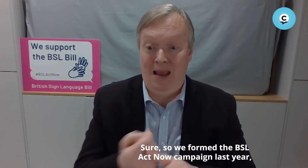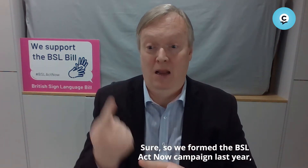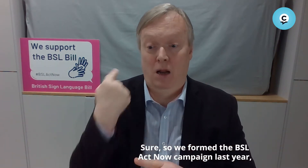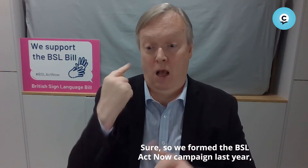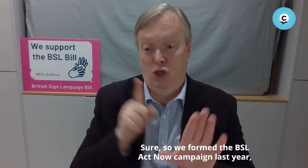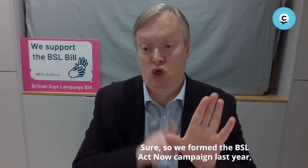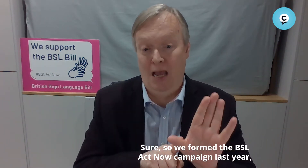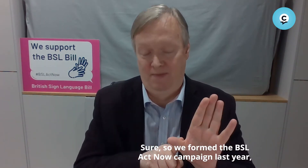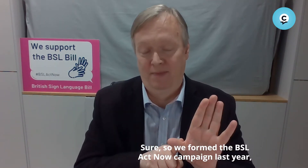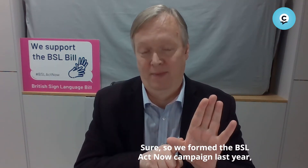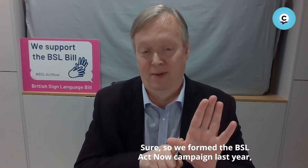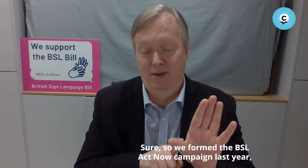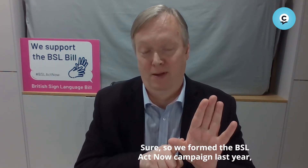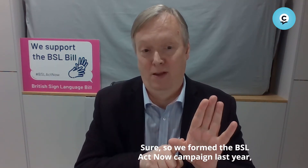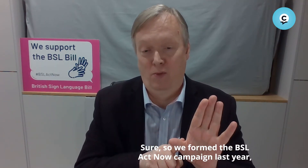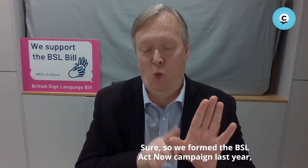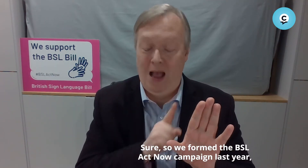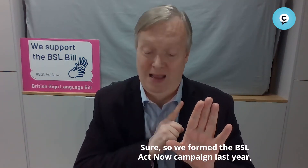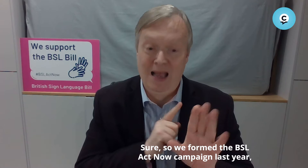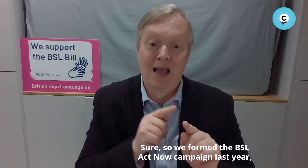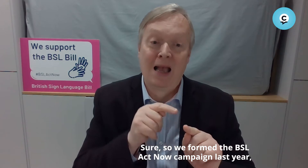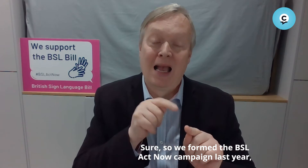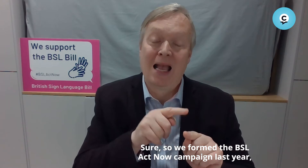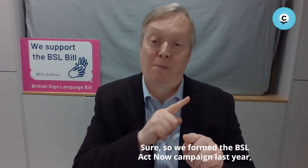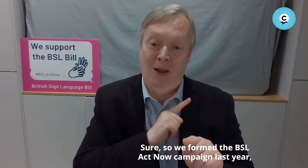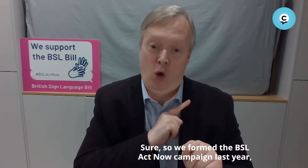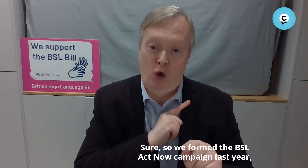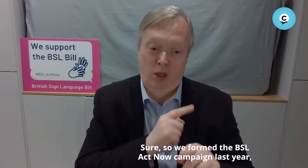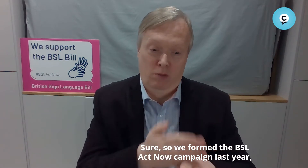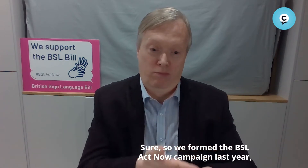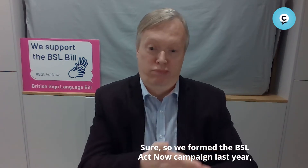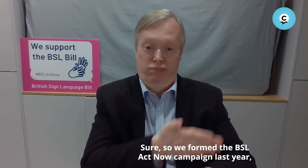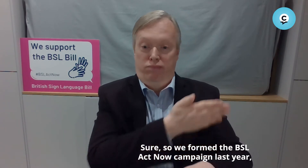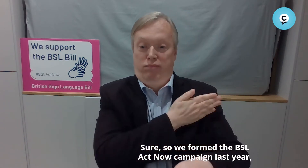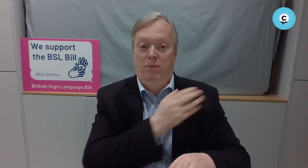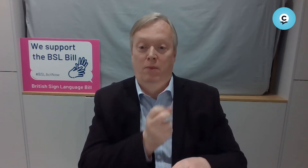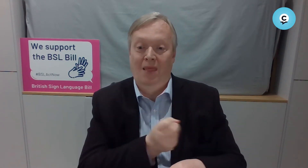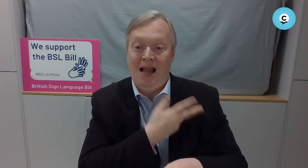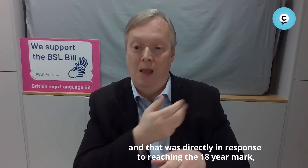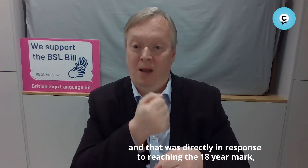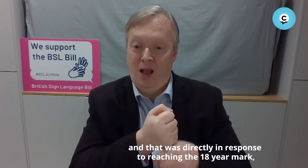we formed the BSL Act Now campaign last year, and that